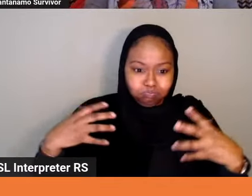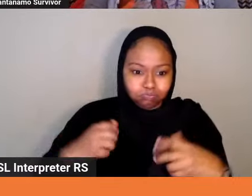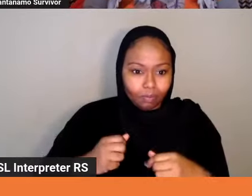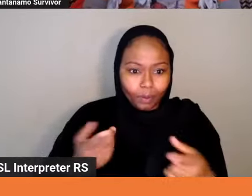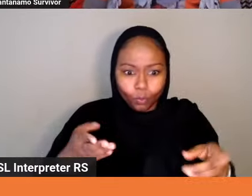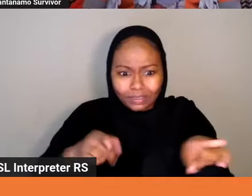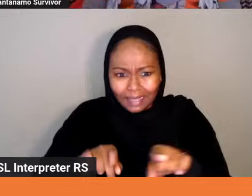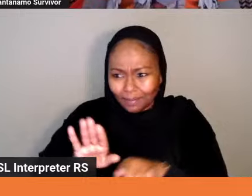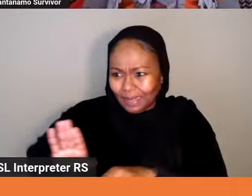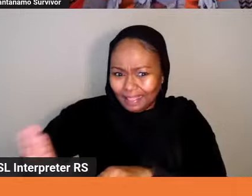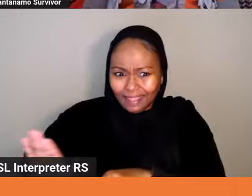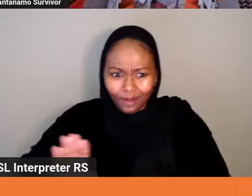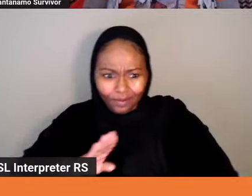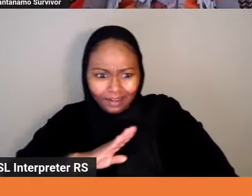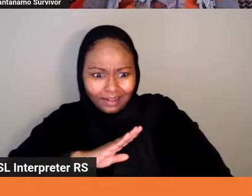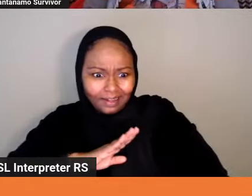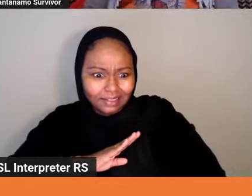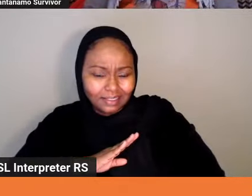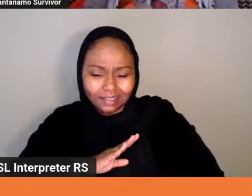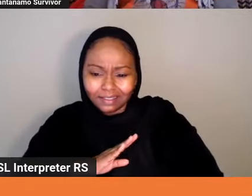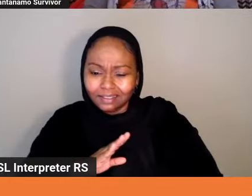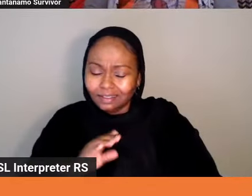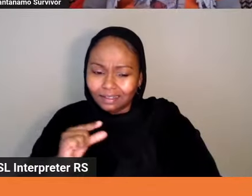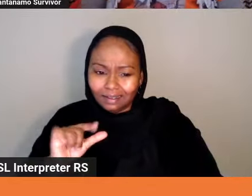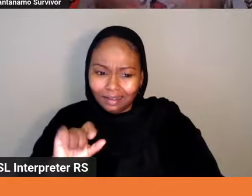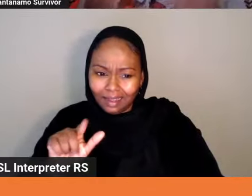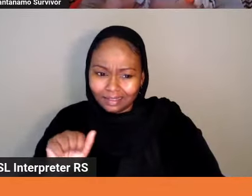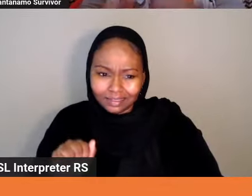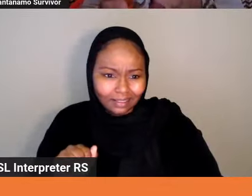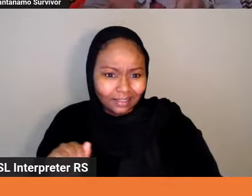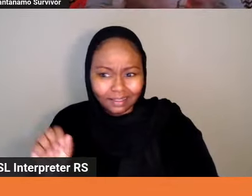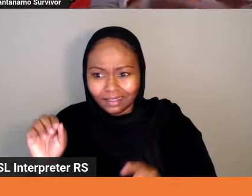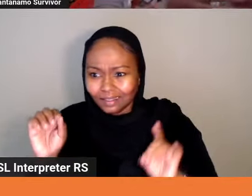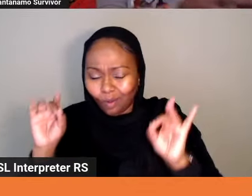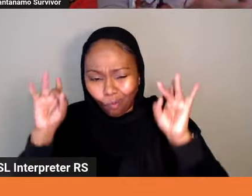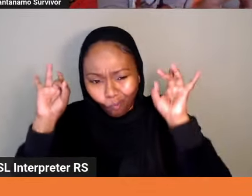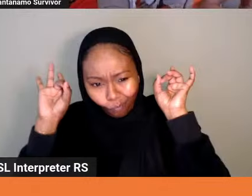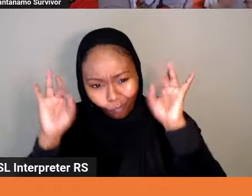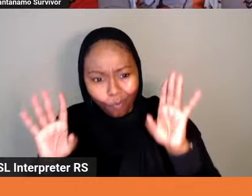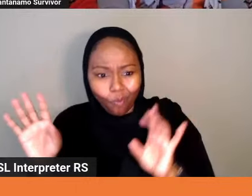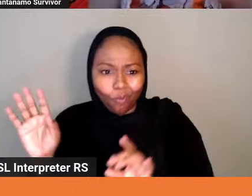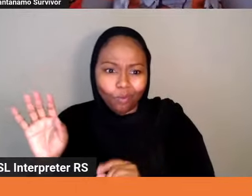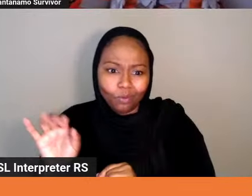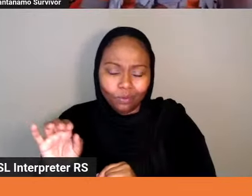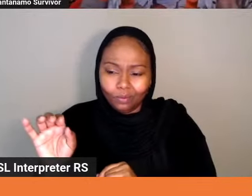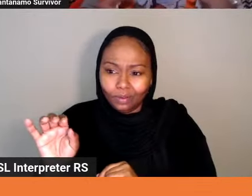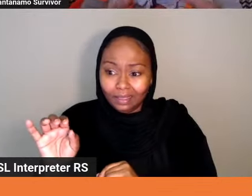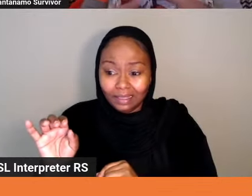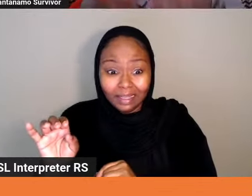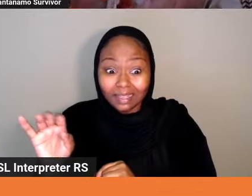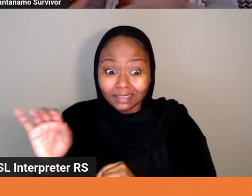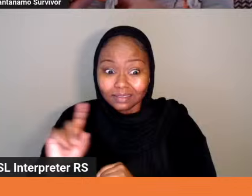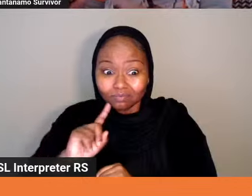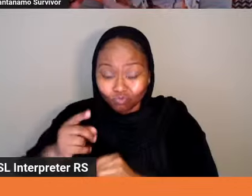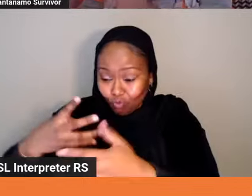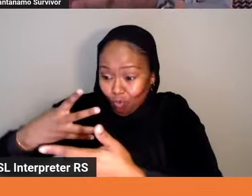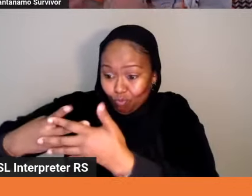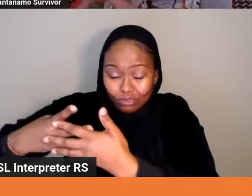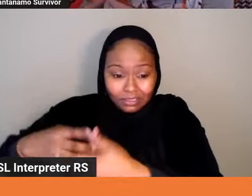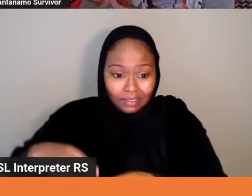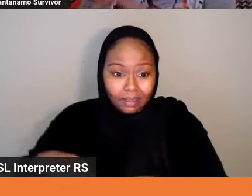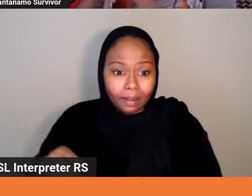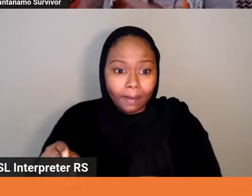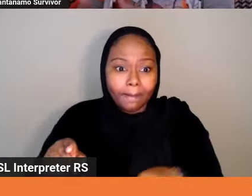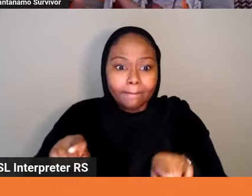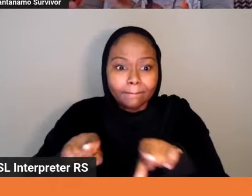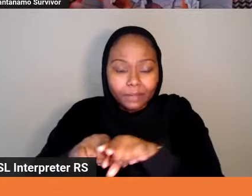a prison. Literally, it's worse than Guantanamo. Now I'm not talking about the Israeli's prison. I'm talking also about